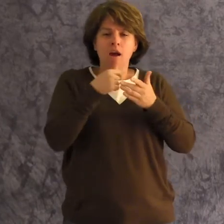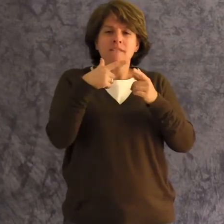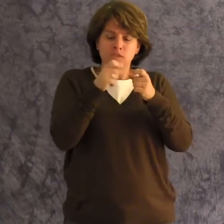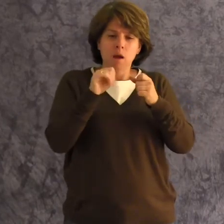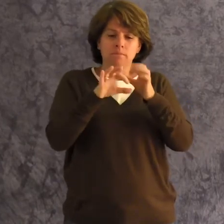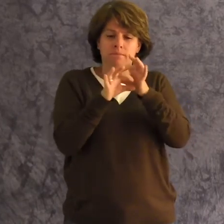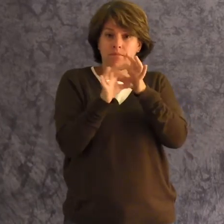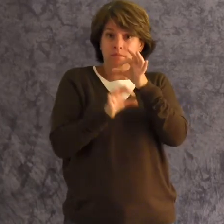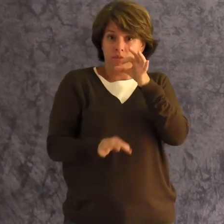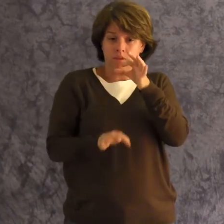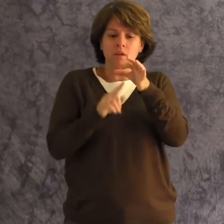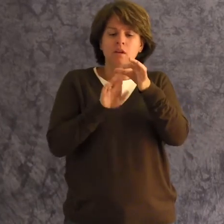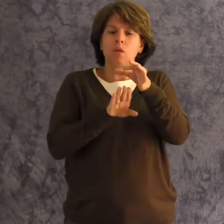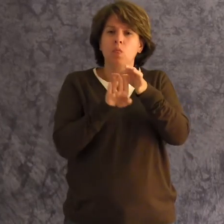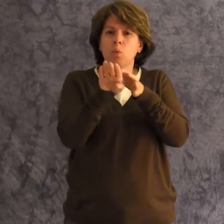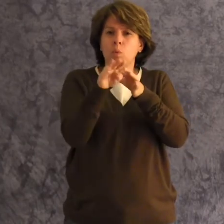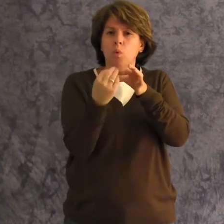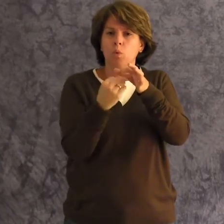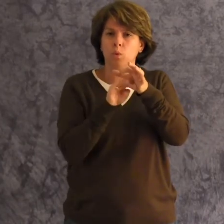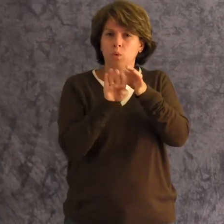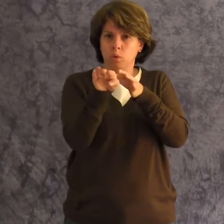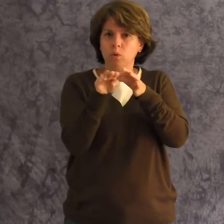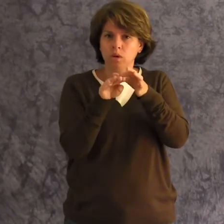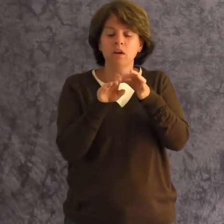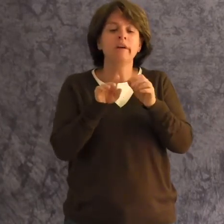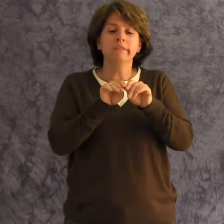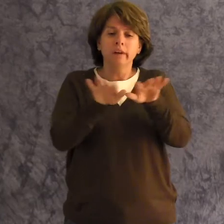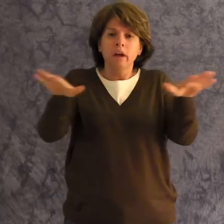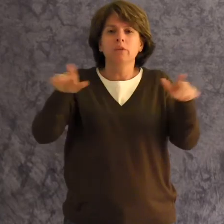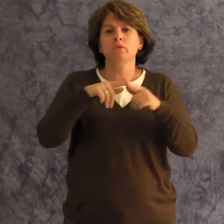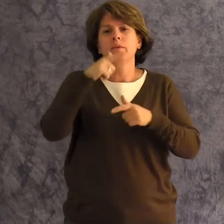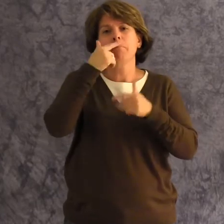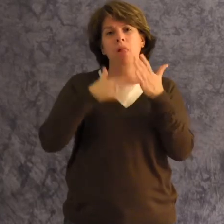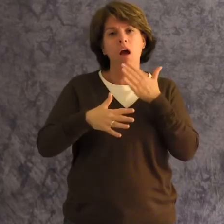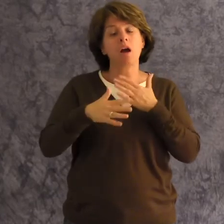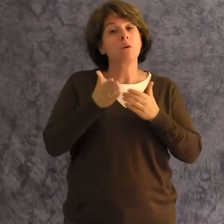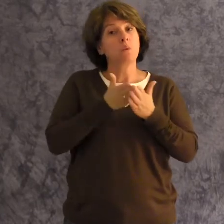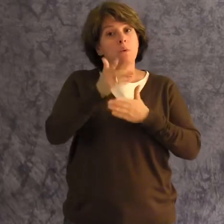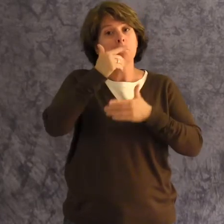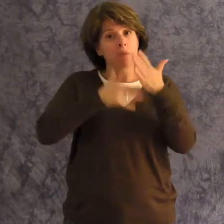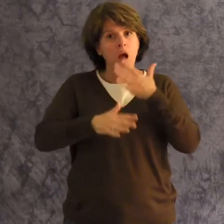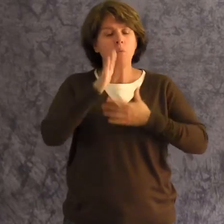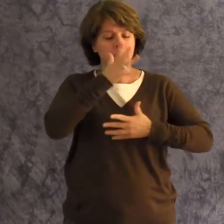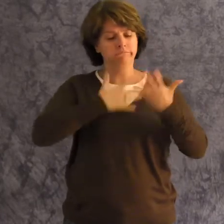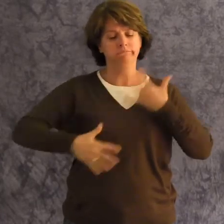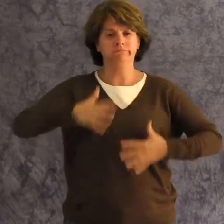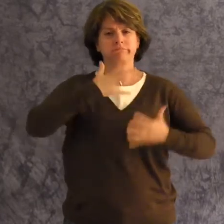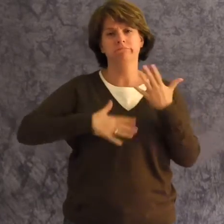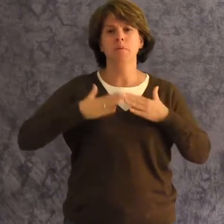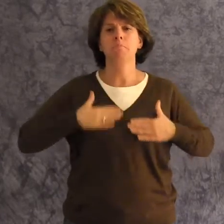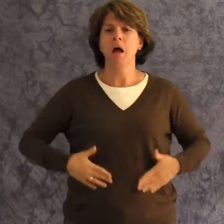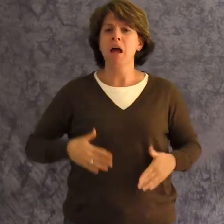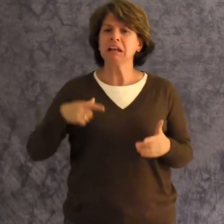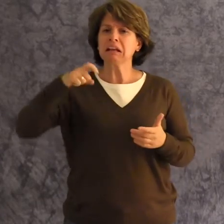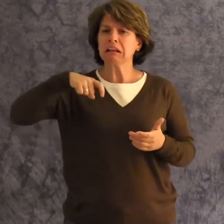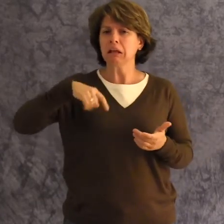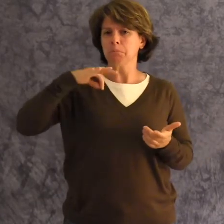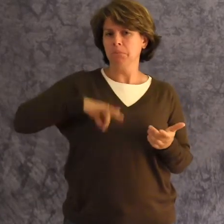and into your bloodstream where they can be transported. The large intestine is going to receive material